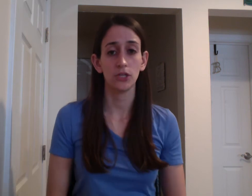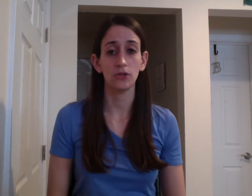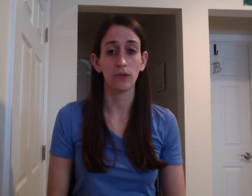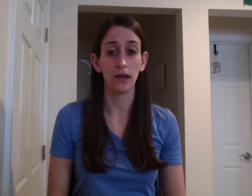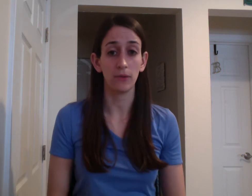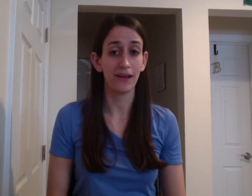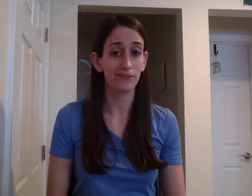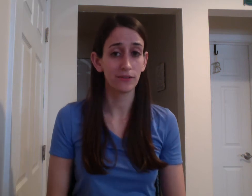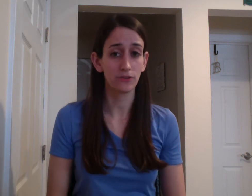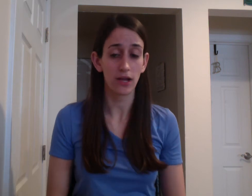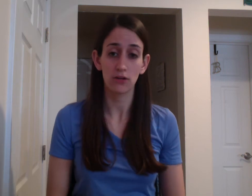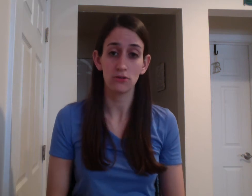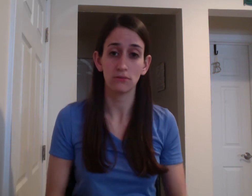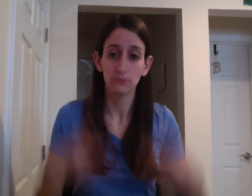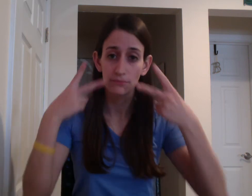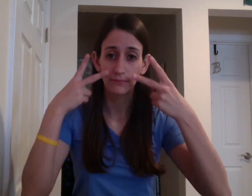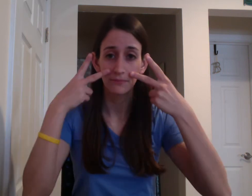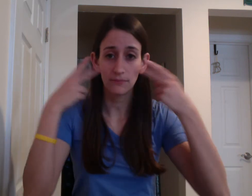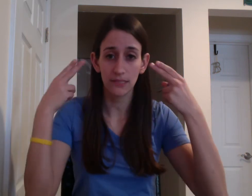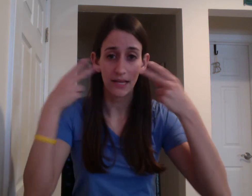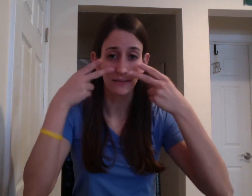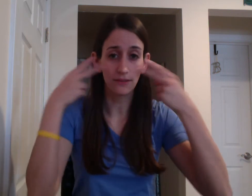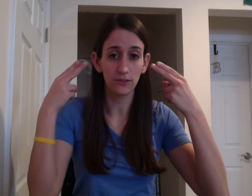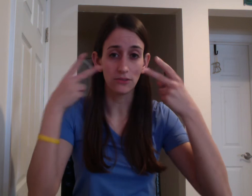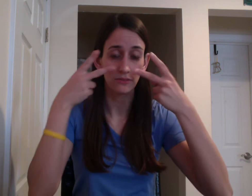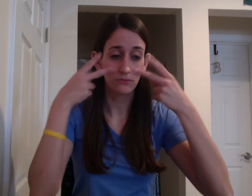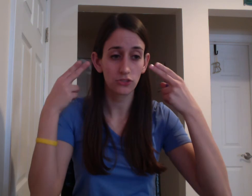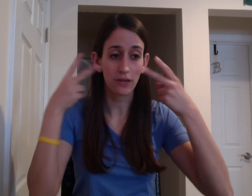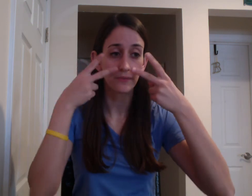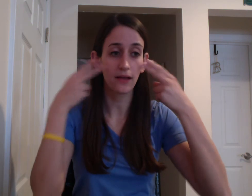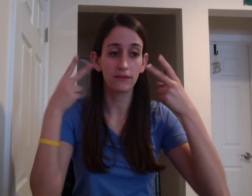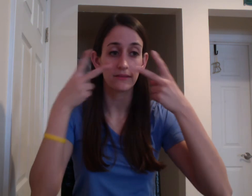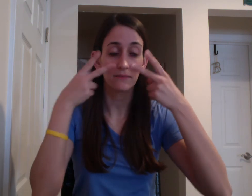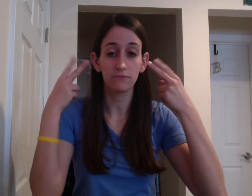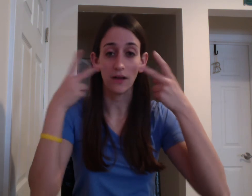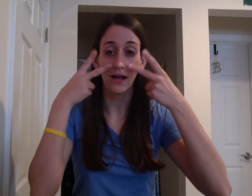Cutest animal ever, the raccoon. He has little stripes on his eyes.